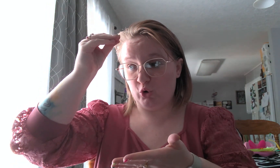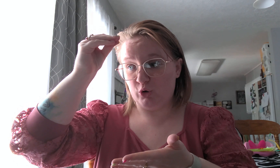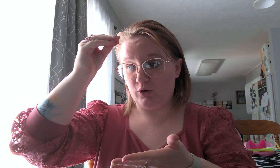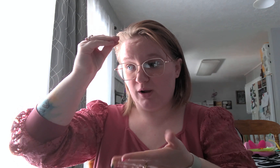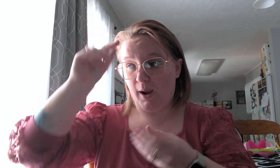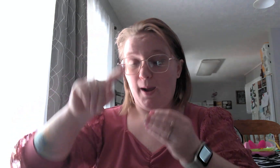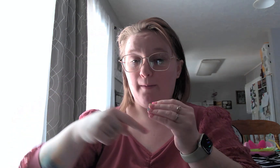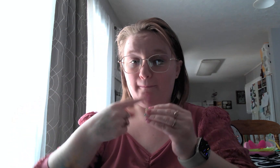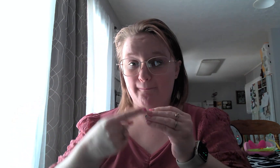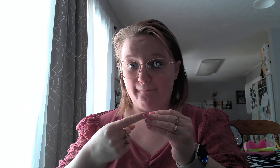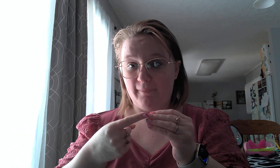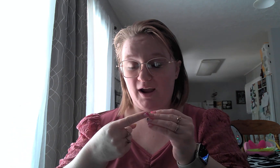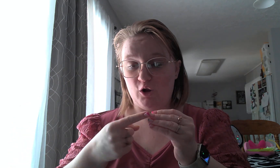Also, being willing to learn